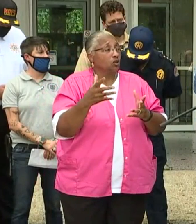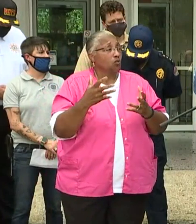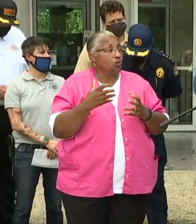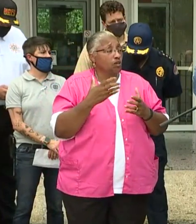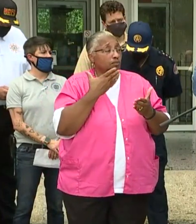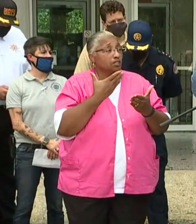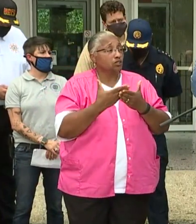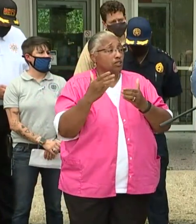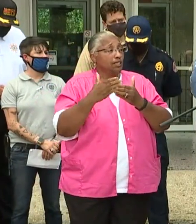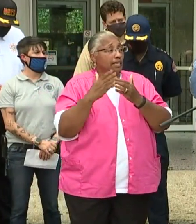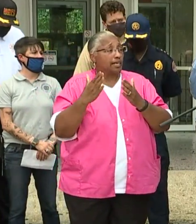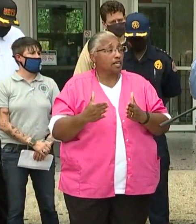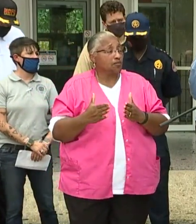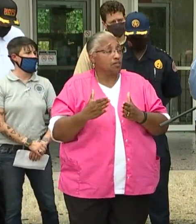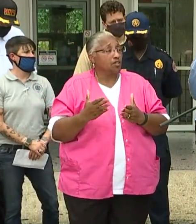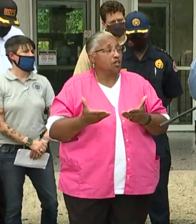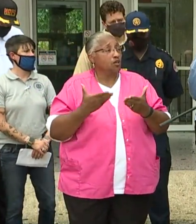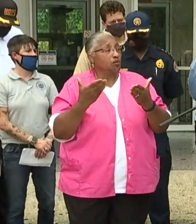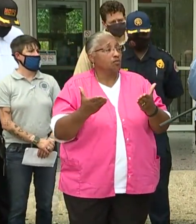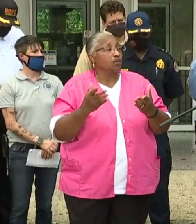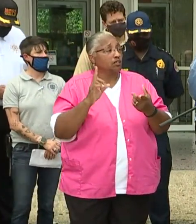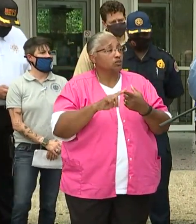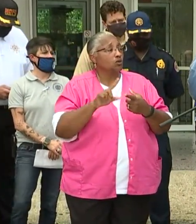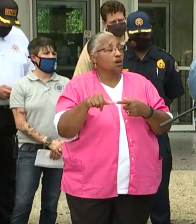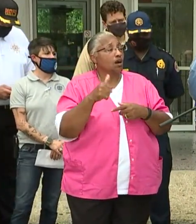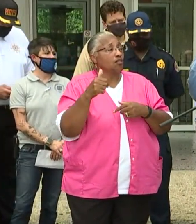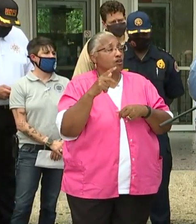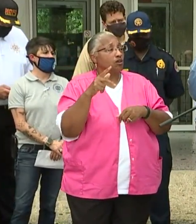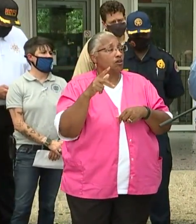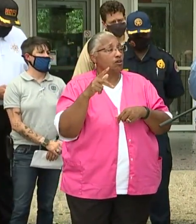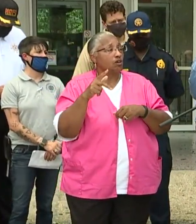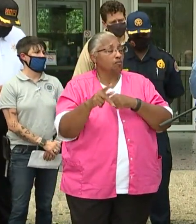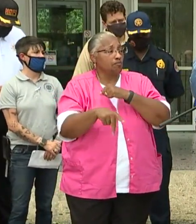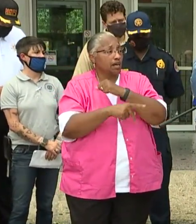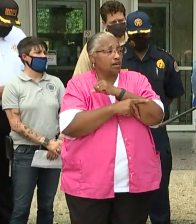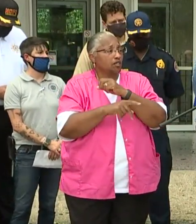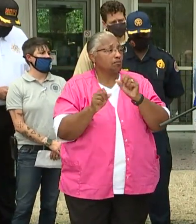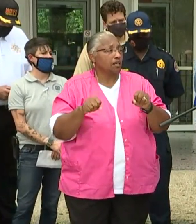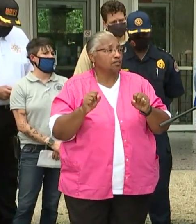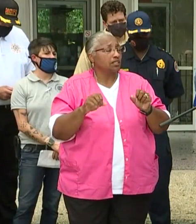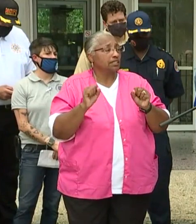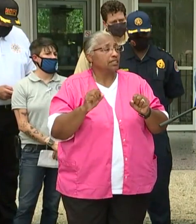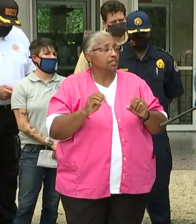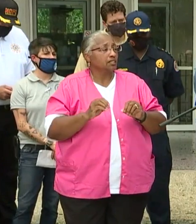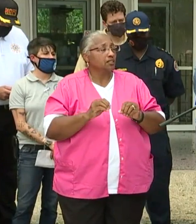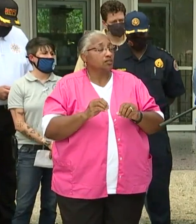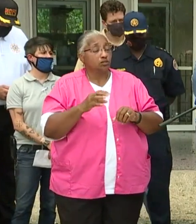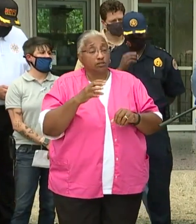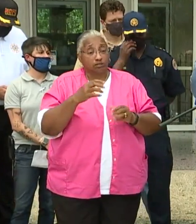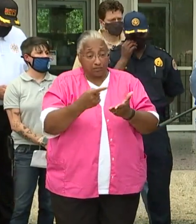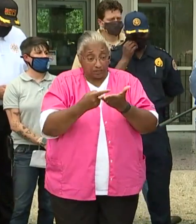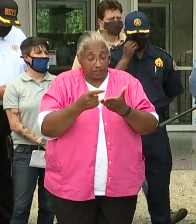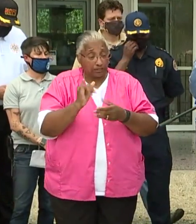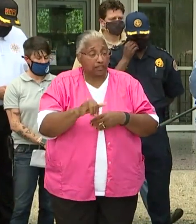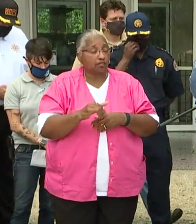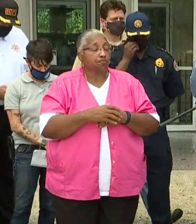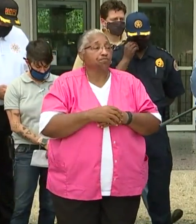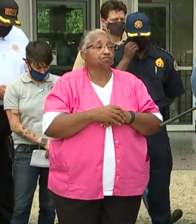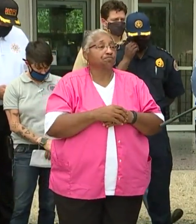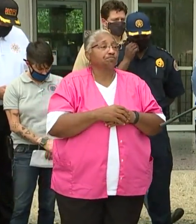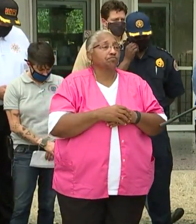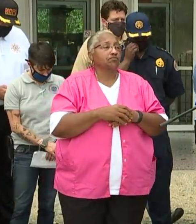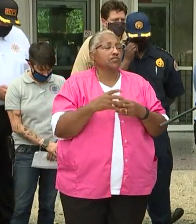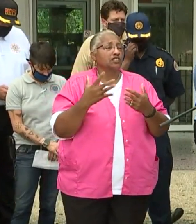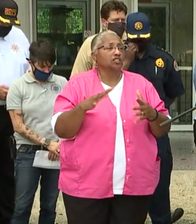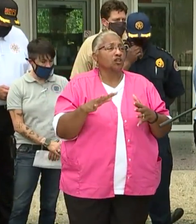good neighbors and providing resources to other parishes as possible. Can you expand on that at all? Well, what I have been